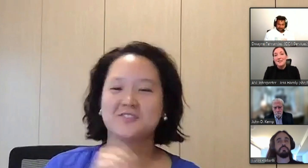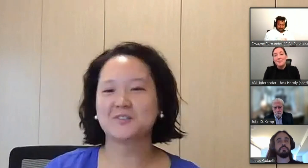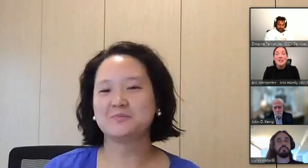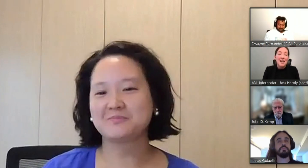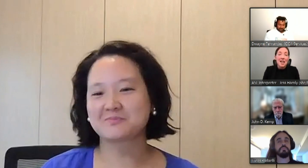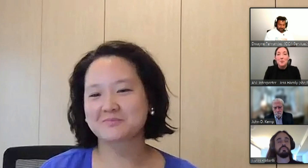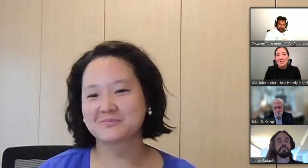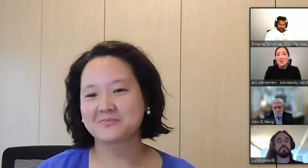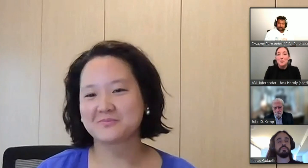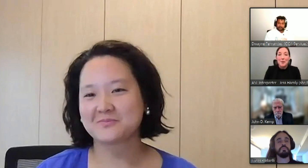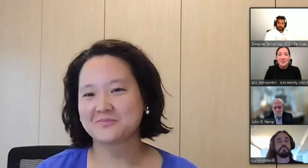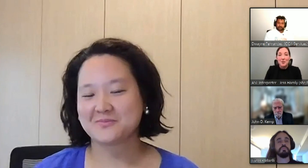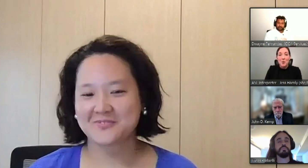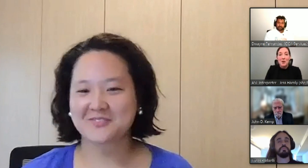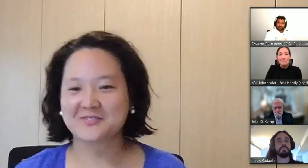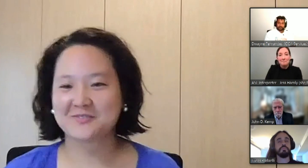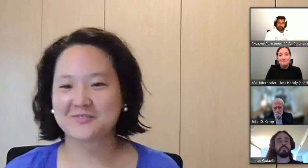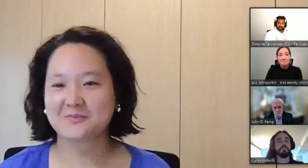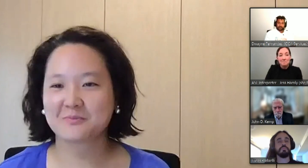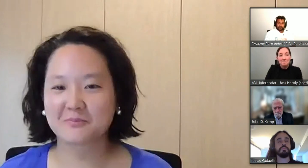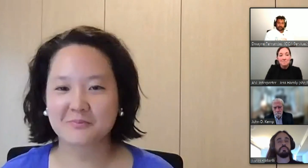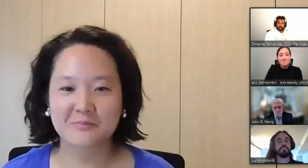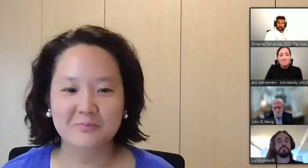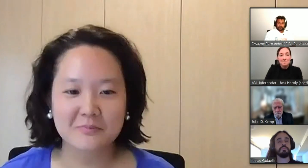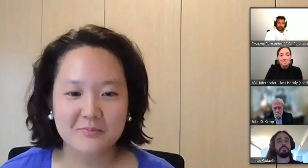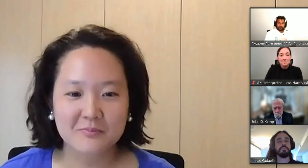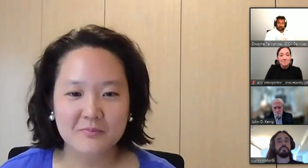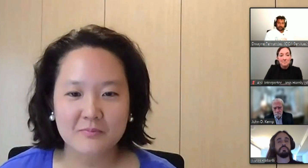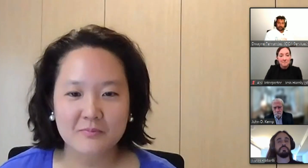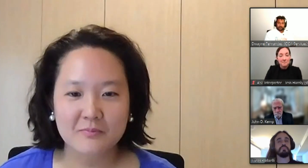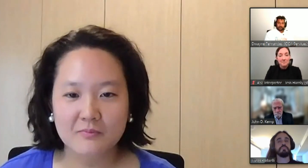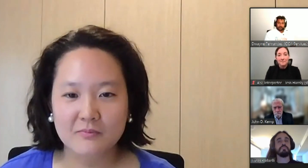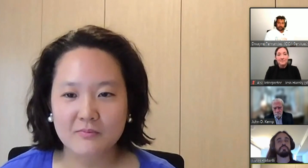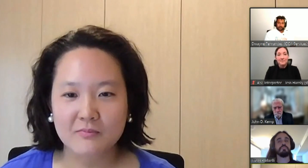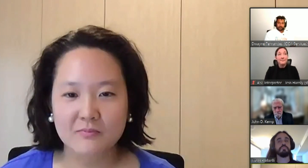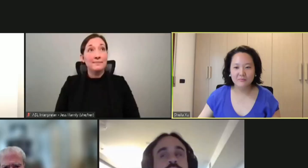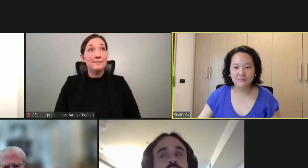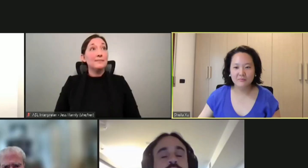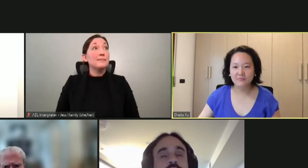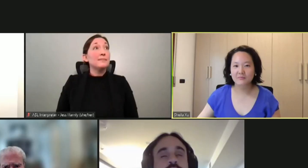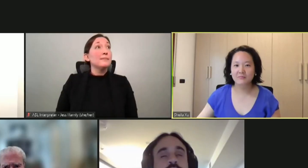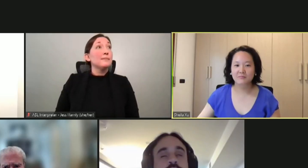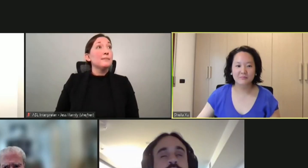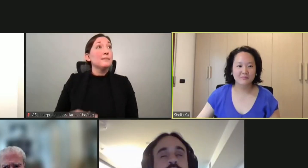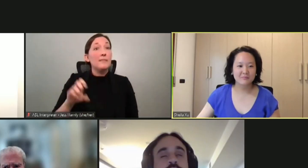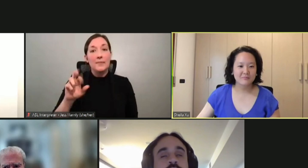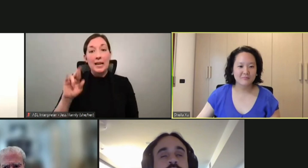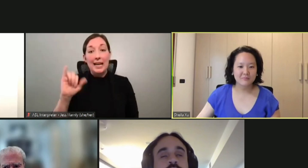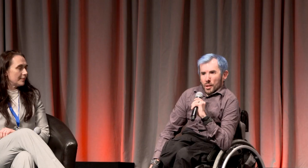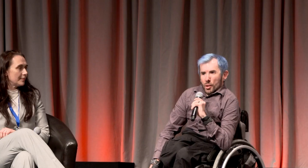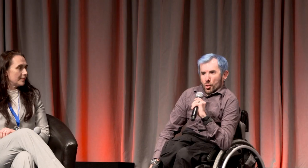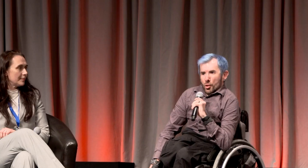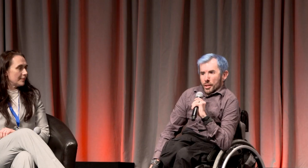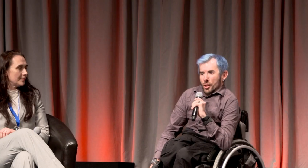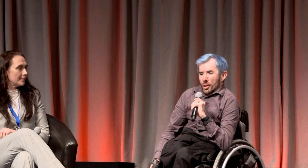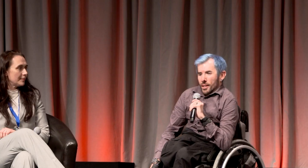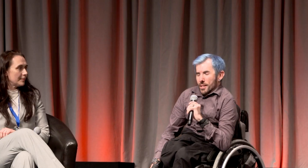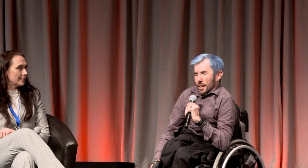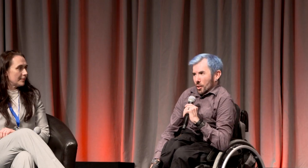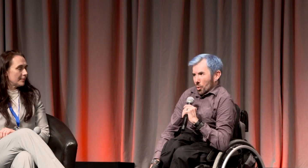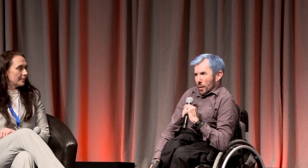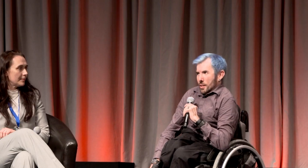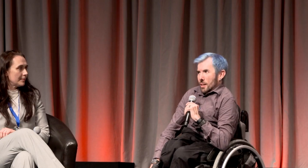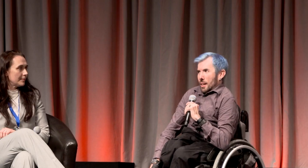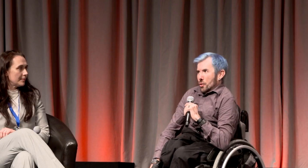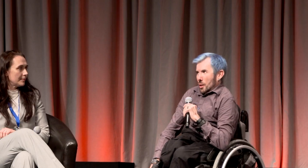perspective, but kind of a business perspective as well. We want to do a dive into like the, the more, um, strategic